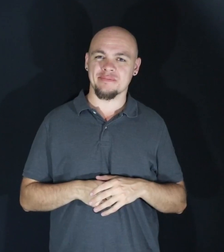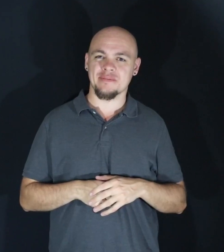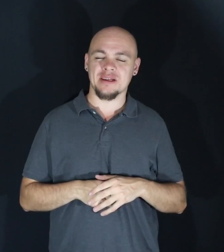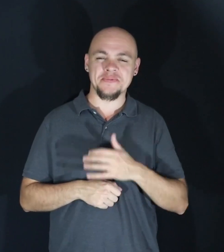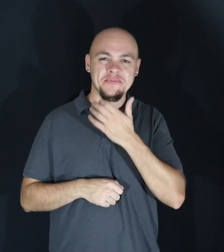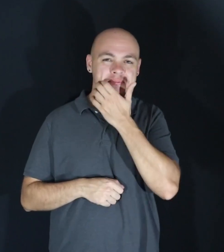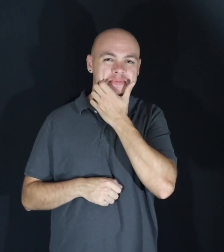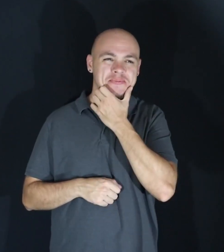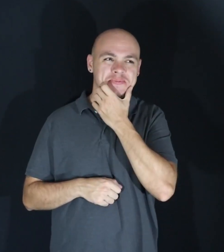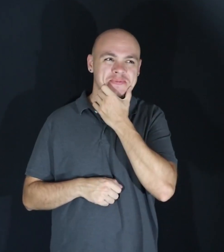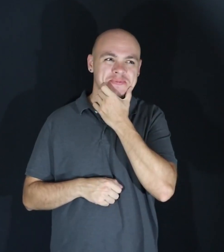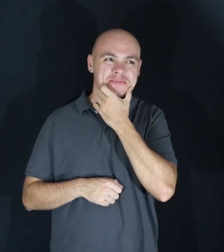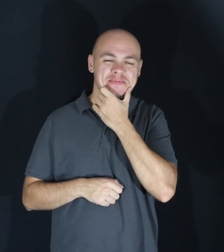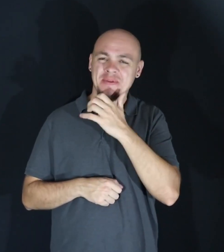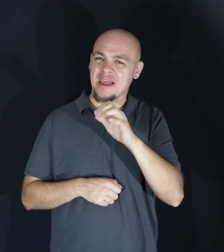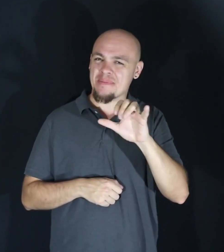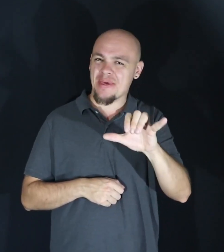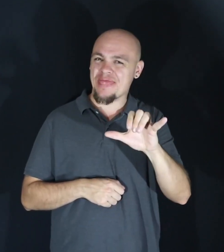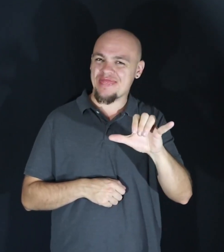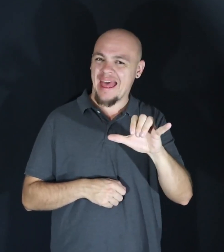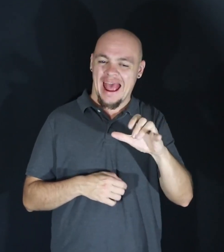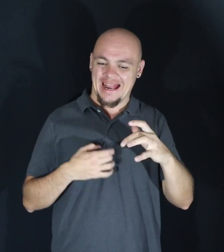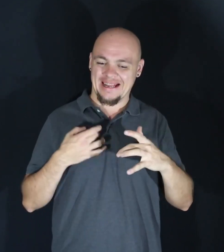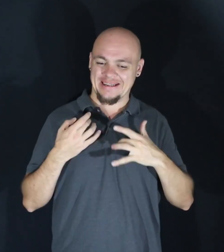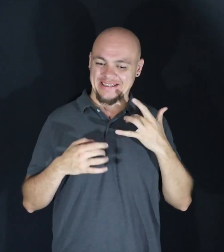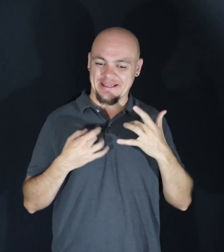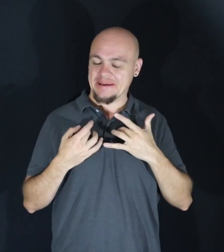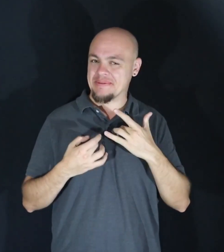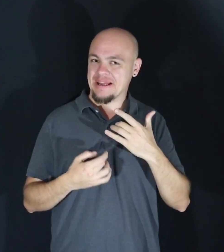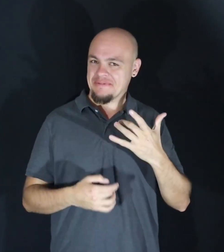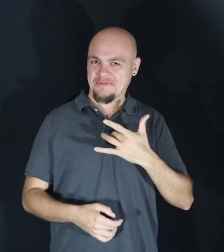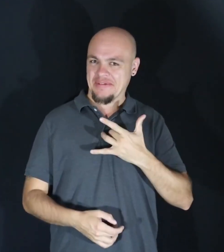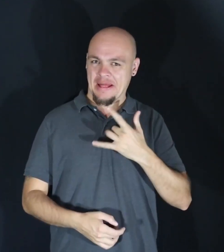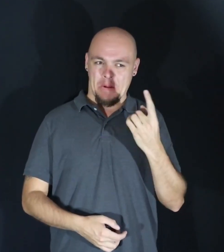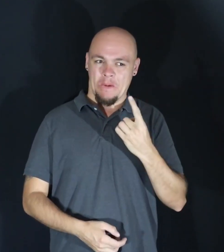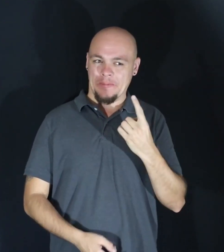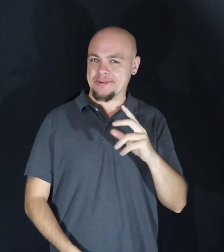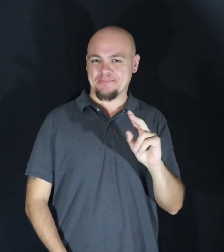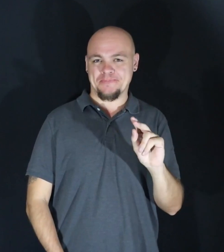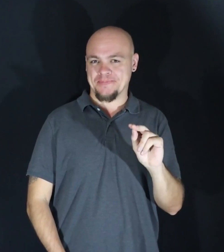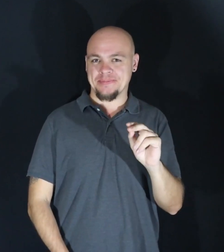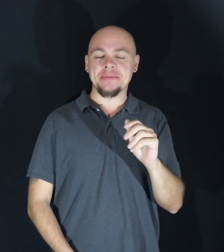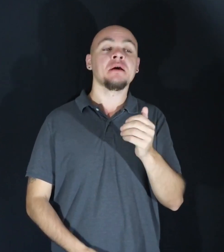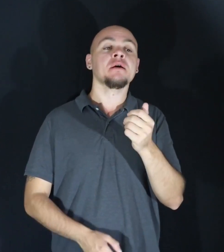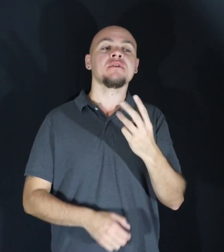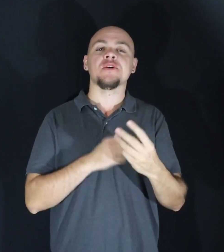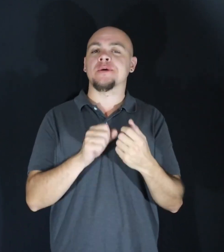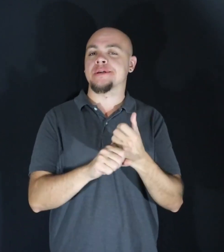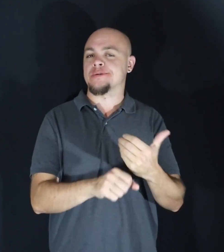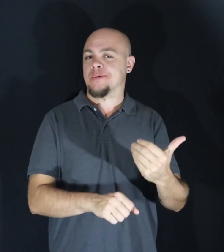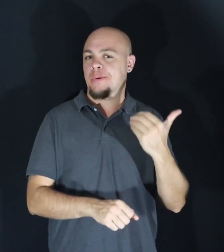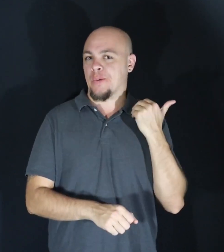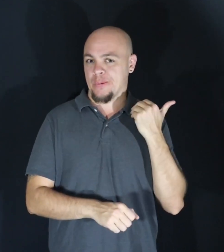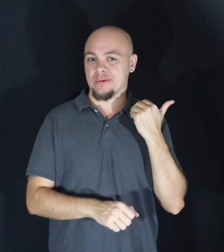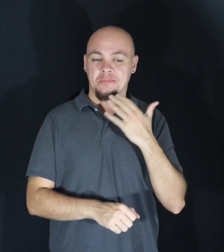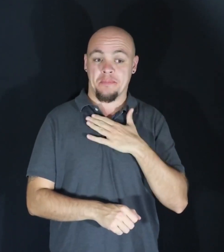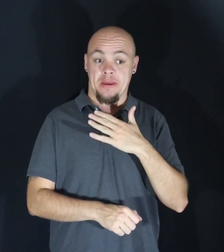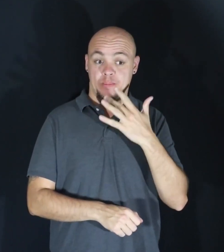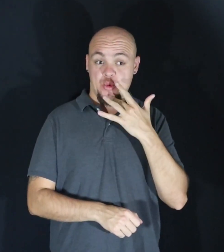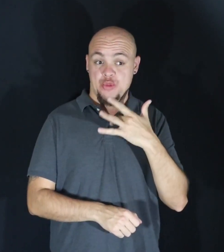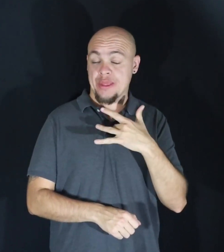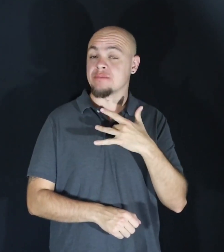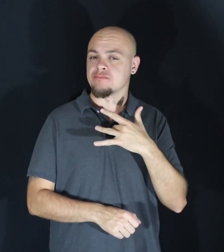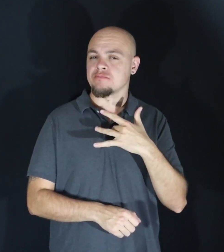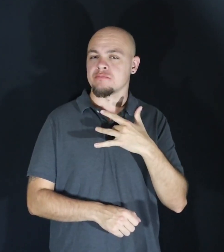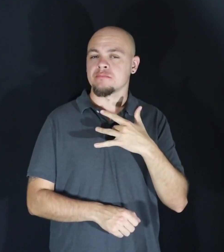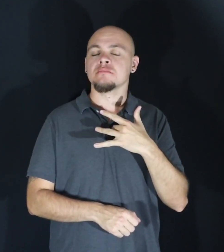But I didn't always feel this energized. A few years ago, on my birthday,